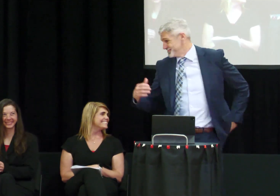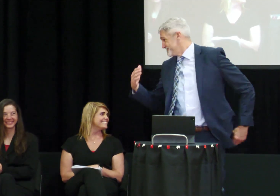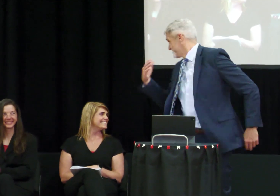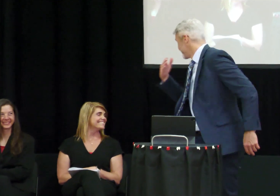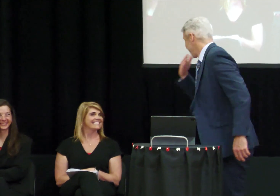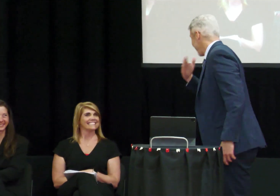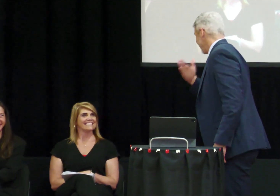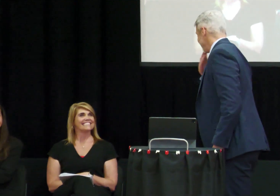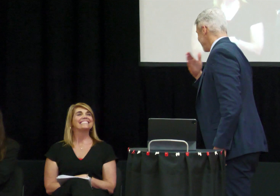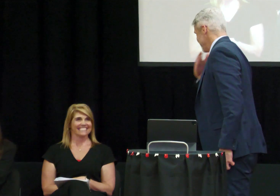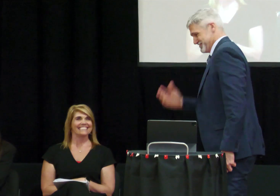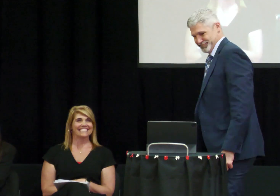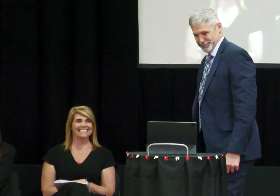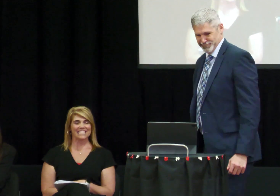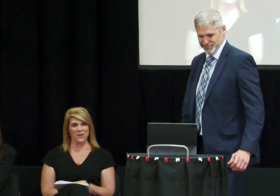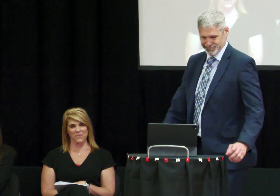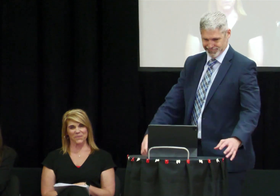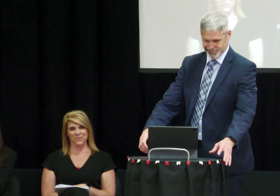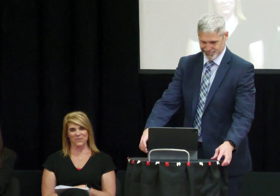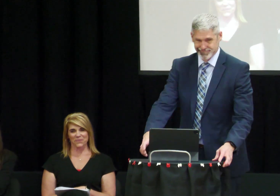Thank you for that. Thank you, Tara.